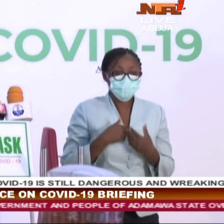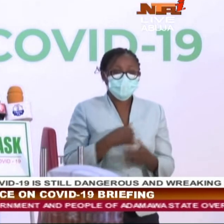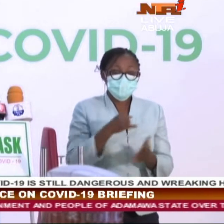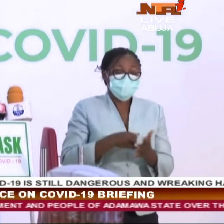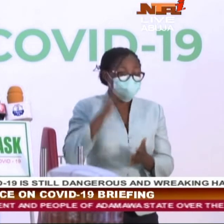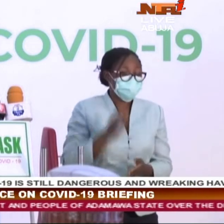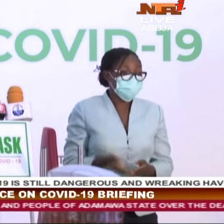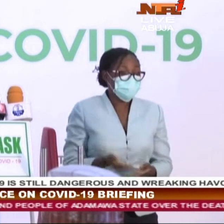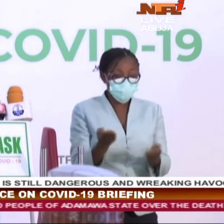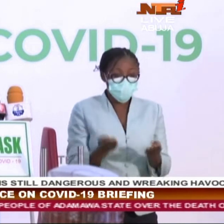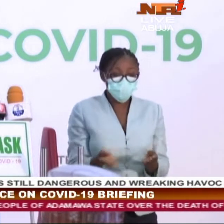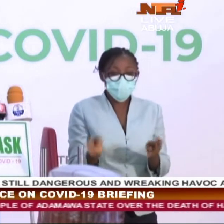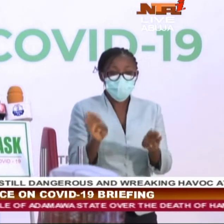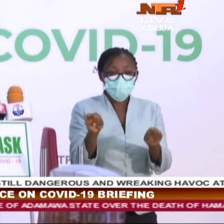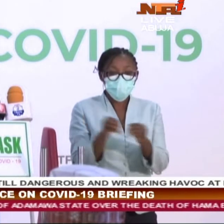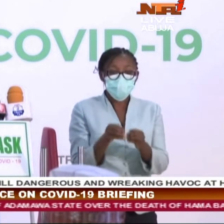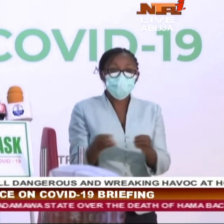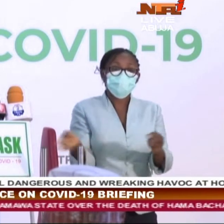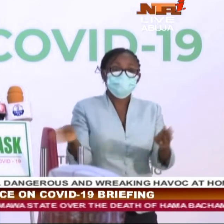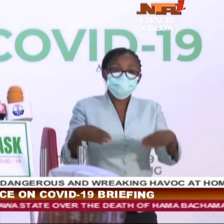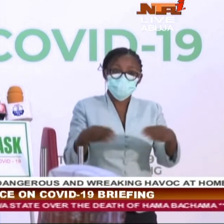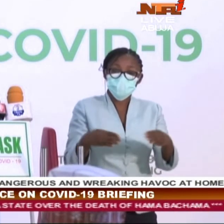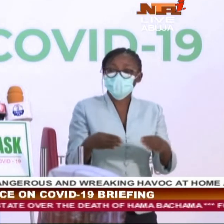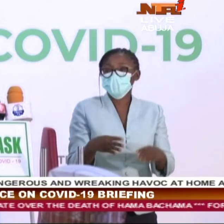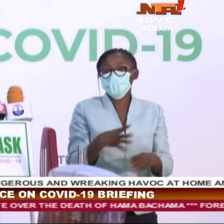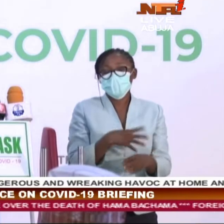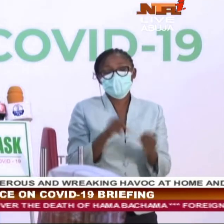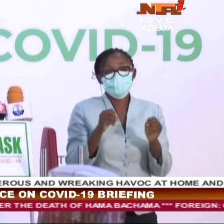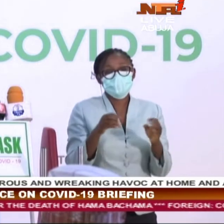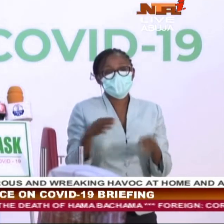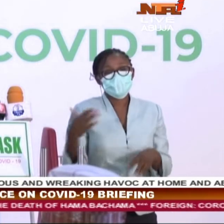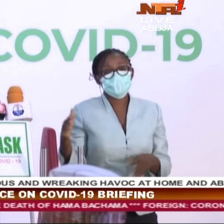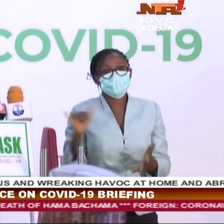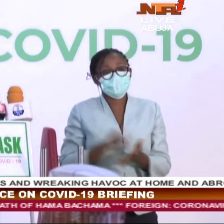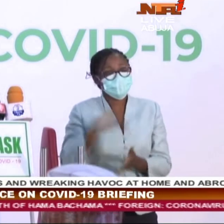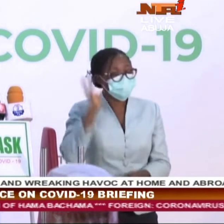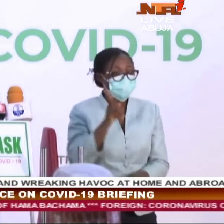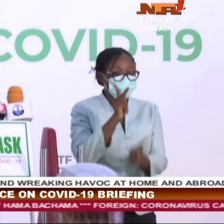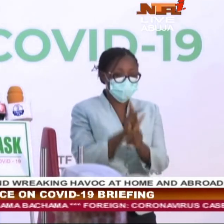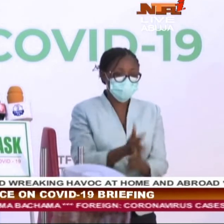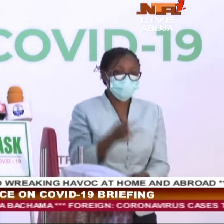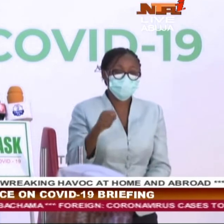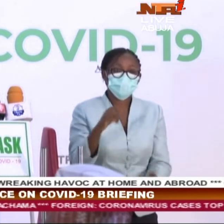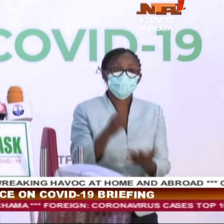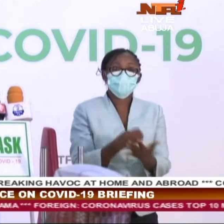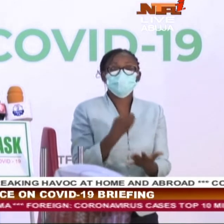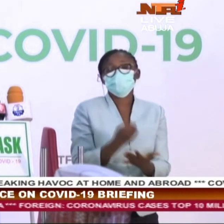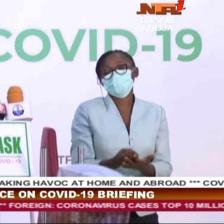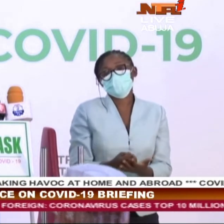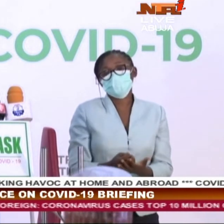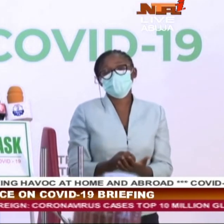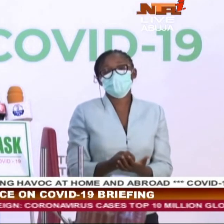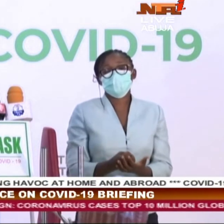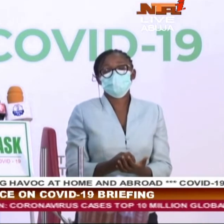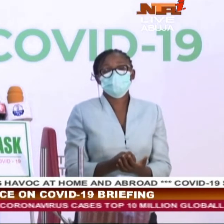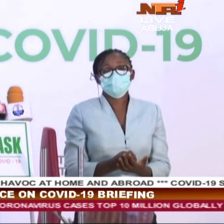of businesses, a lot of livelihoods that would sustain the economy. In closing,